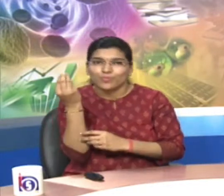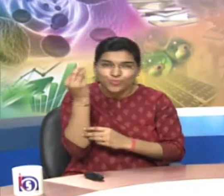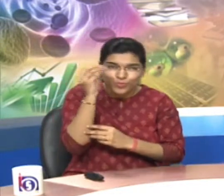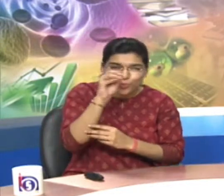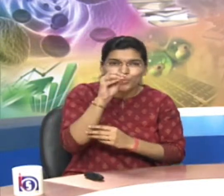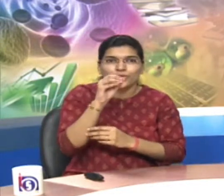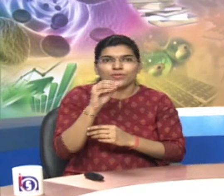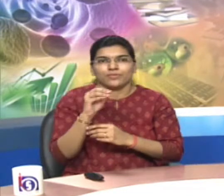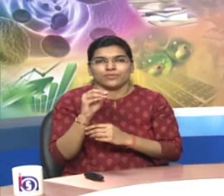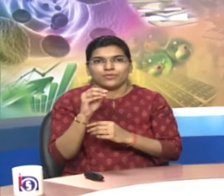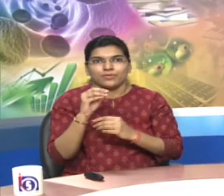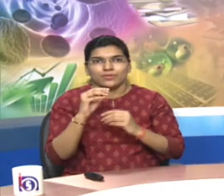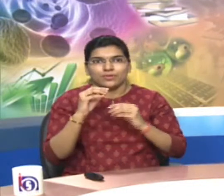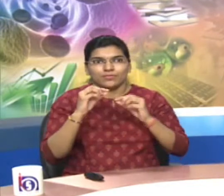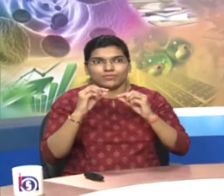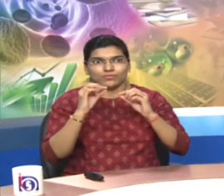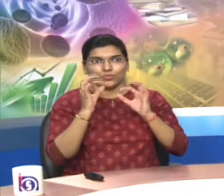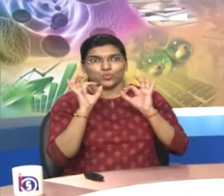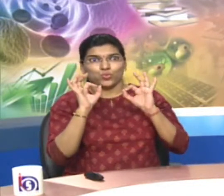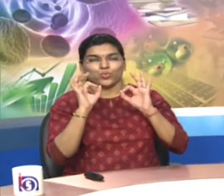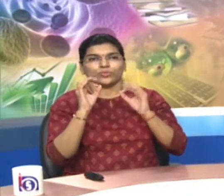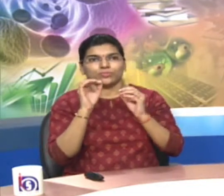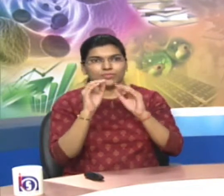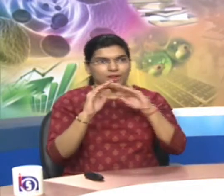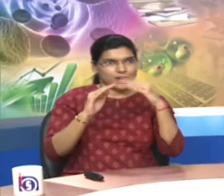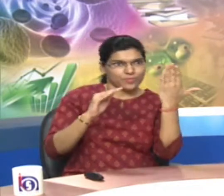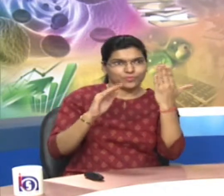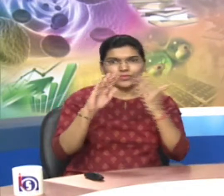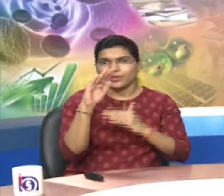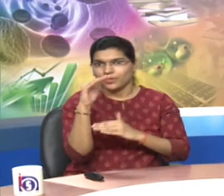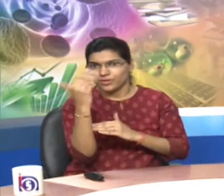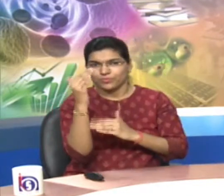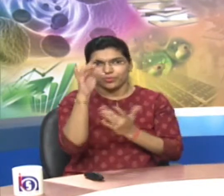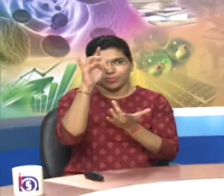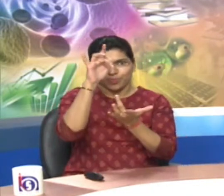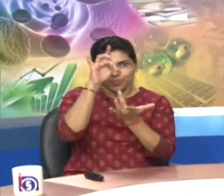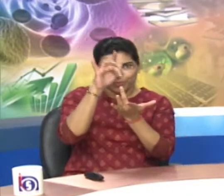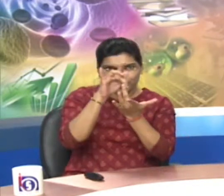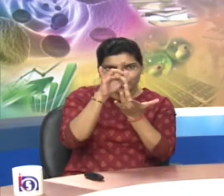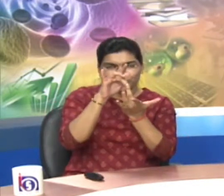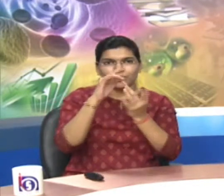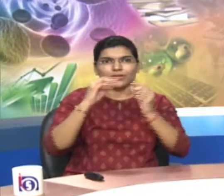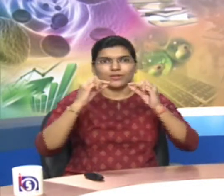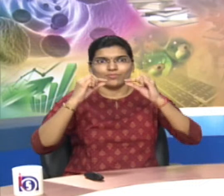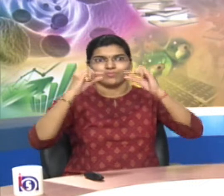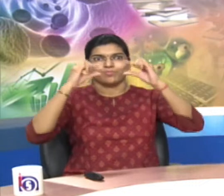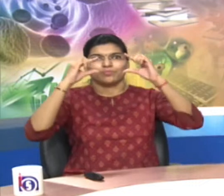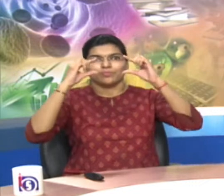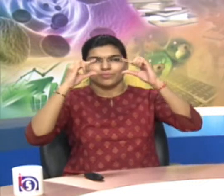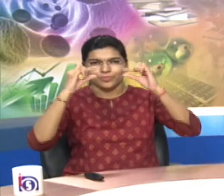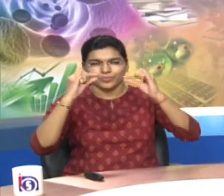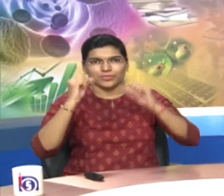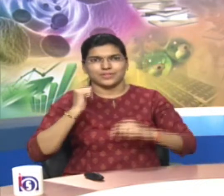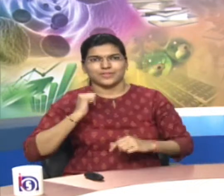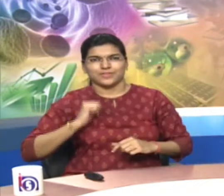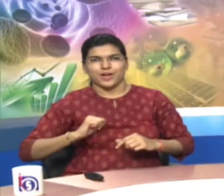changes in the table. We can make the table colorful, beautiful. Alignment can be in the center, in